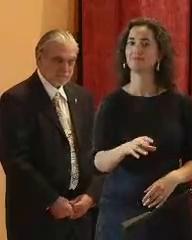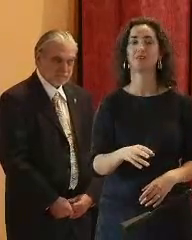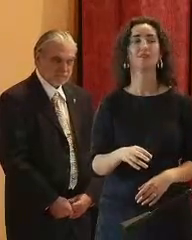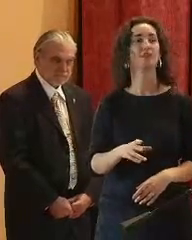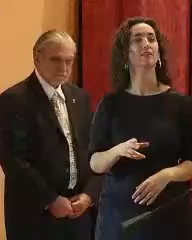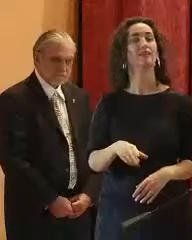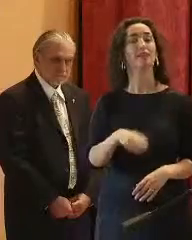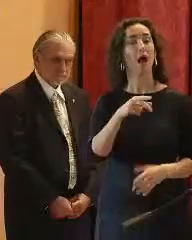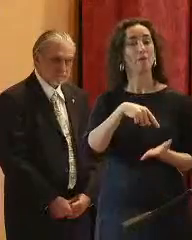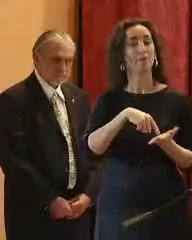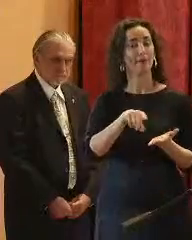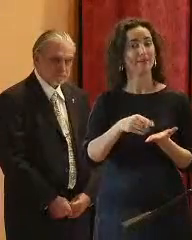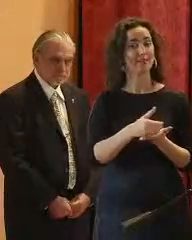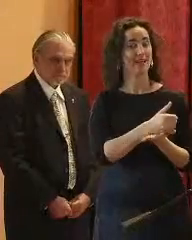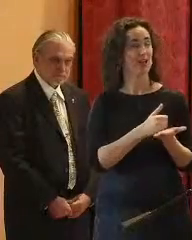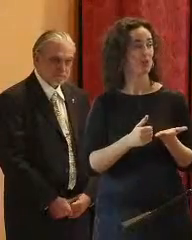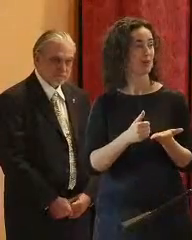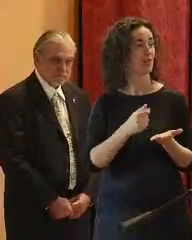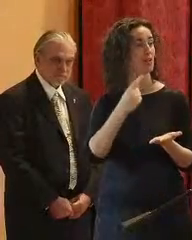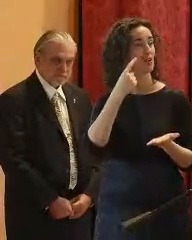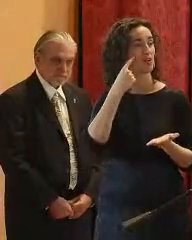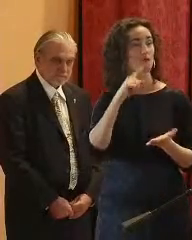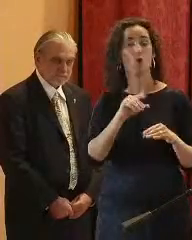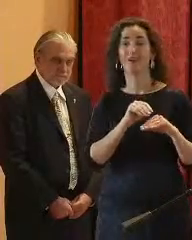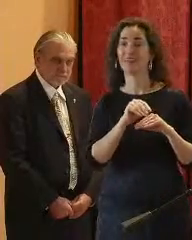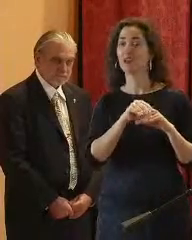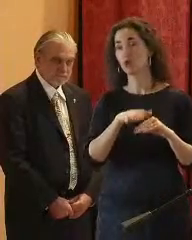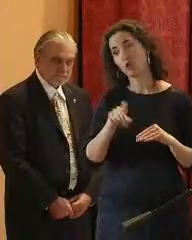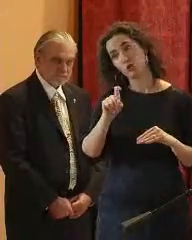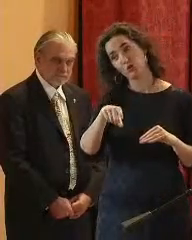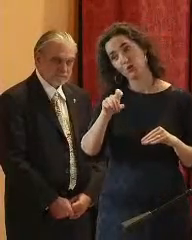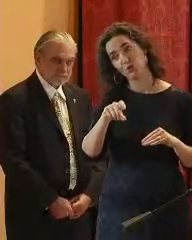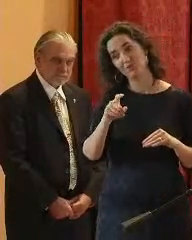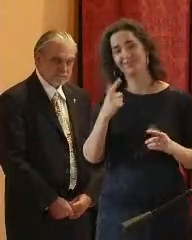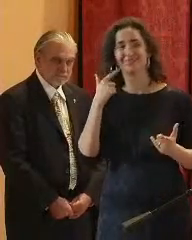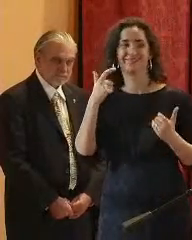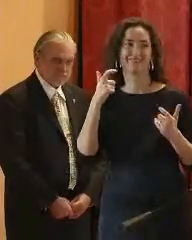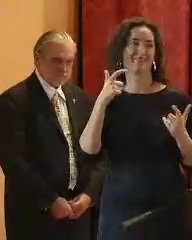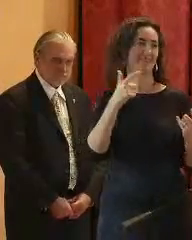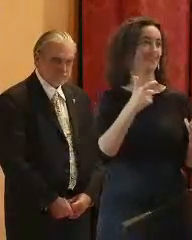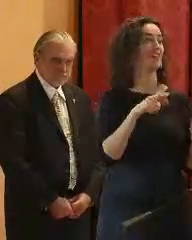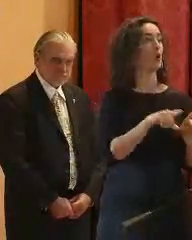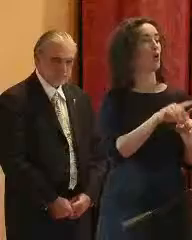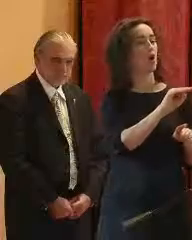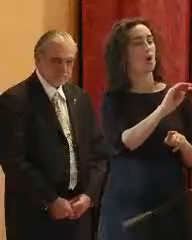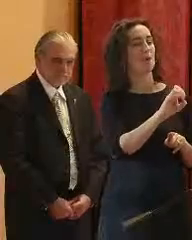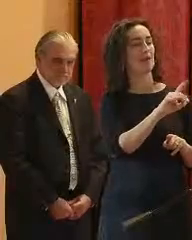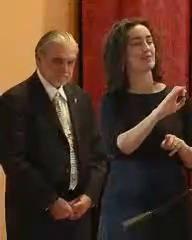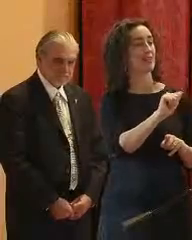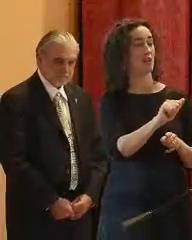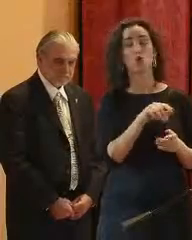raise salaries for our counselors. And I understand Melissa told me